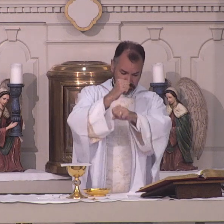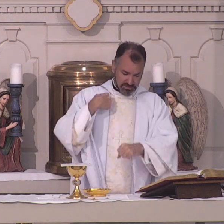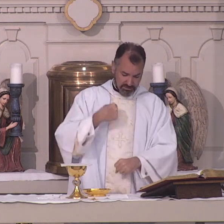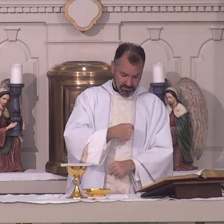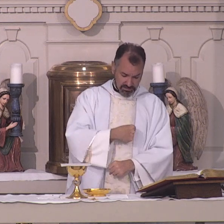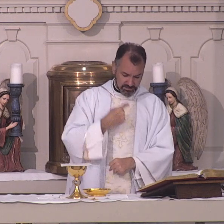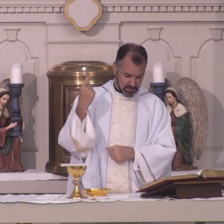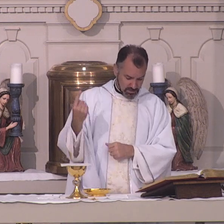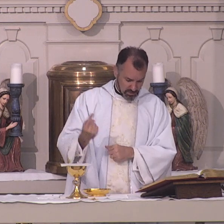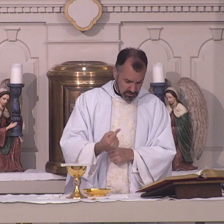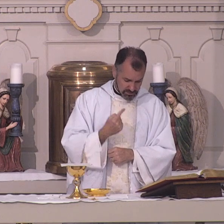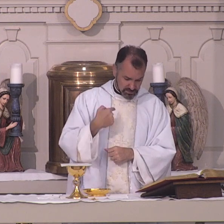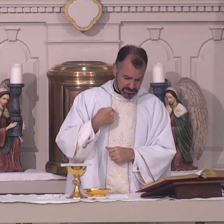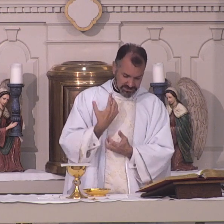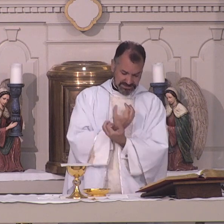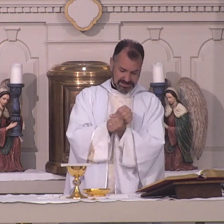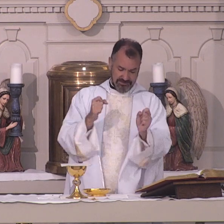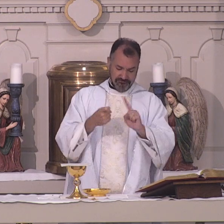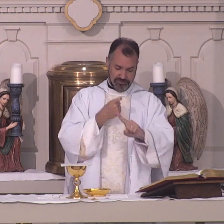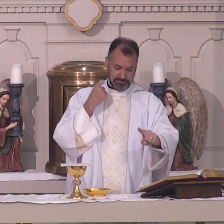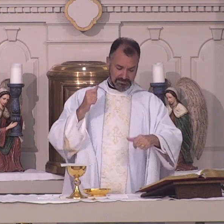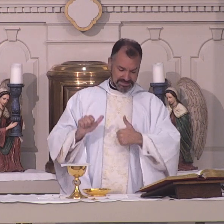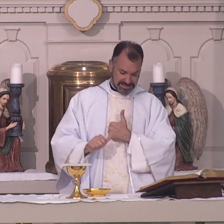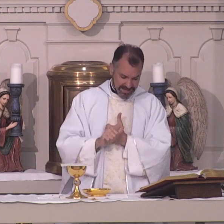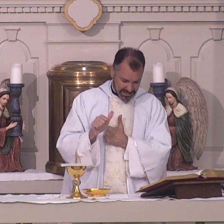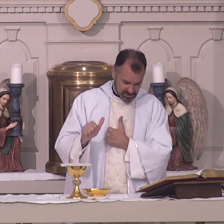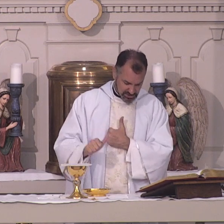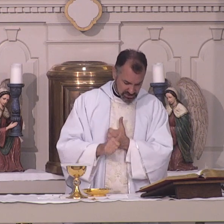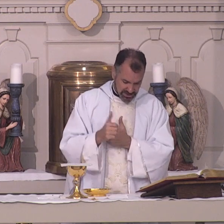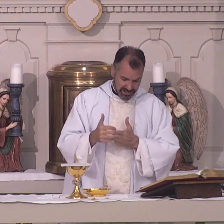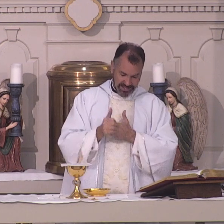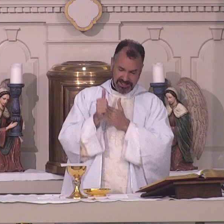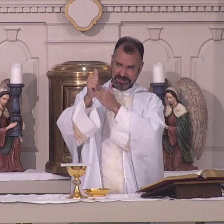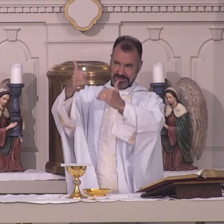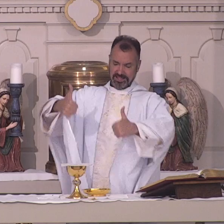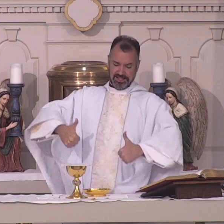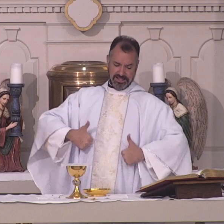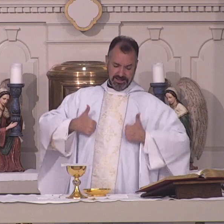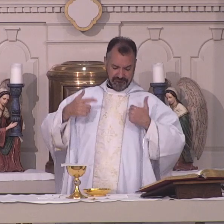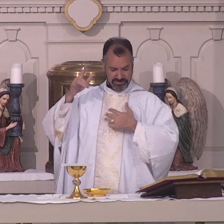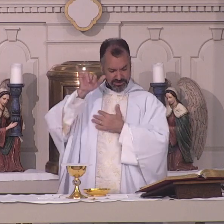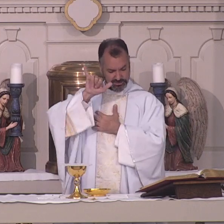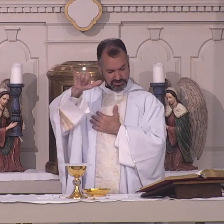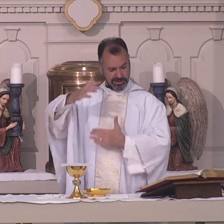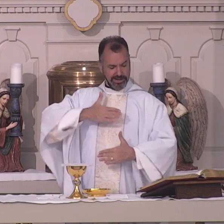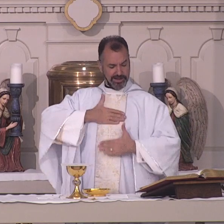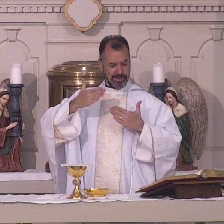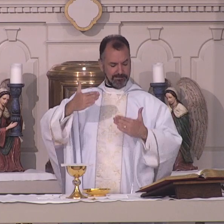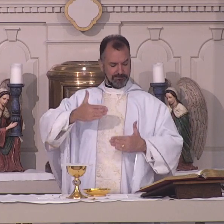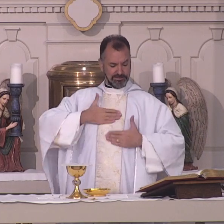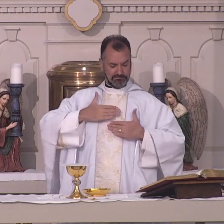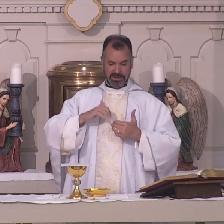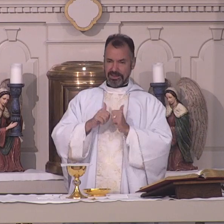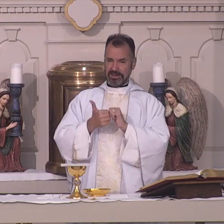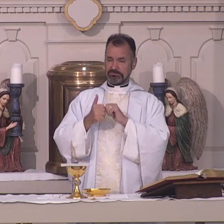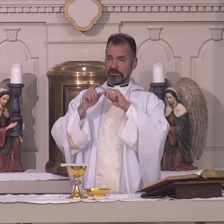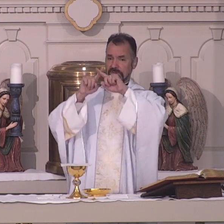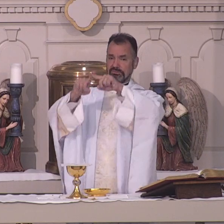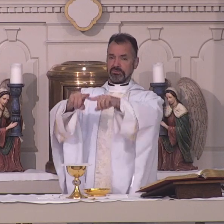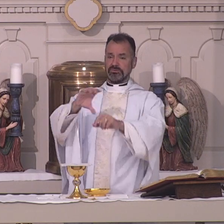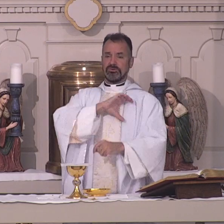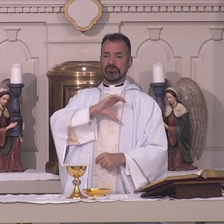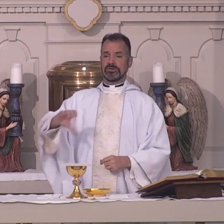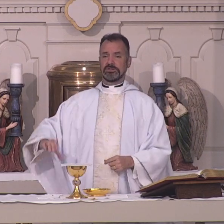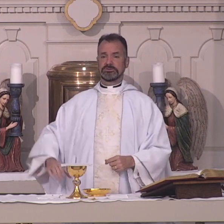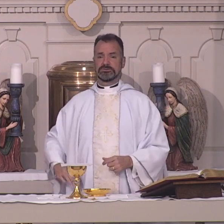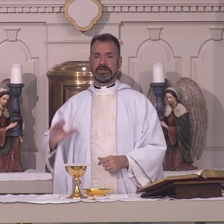graciously grant that under their constant protection we may be delivered from present dangers and brought